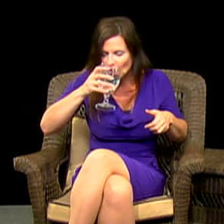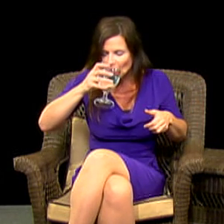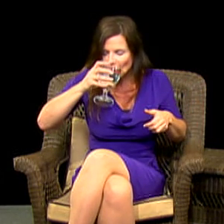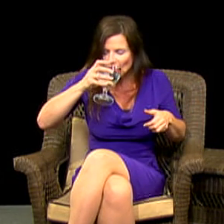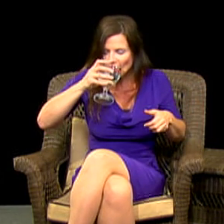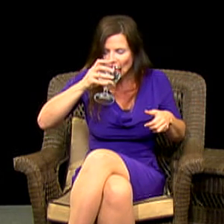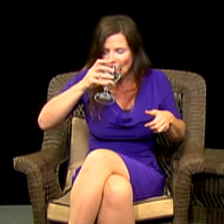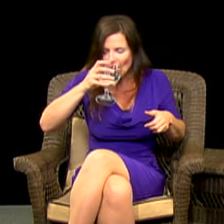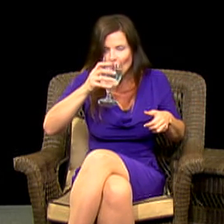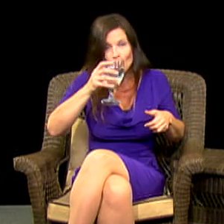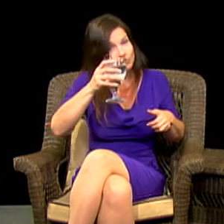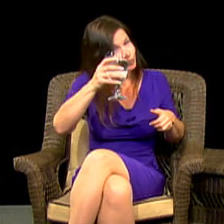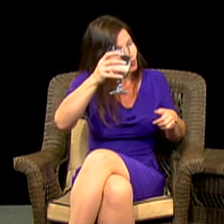water.